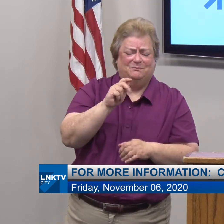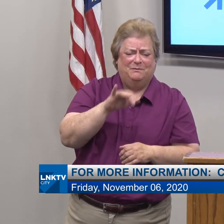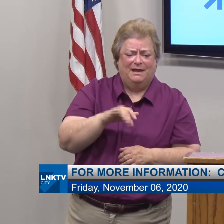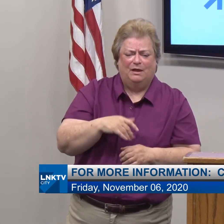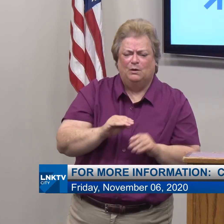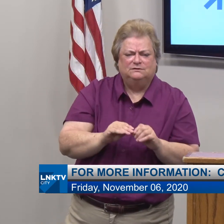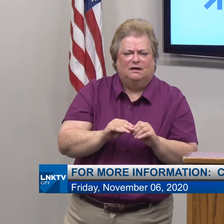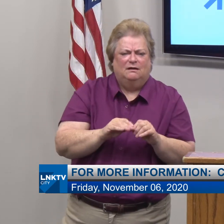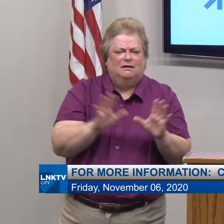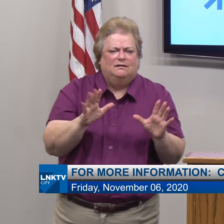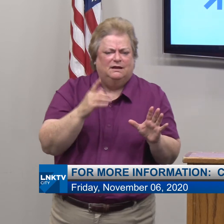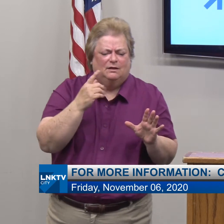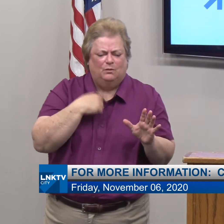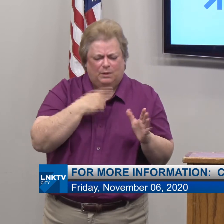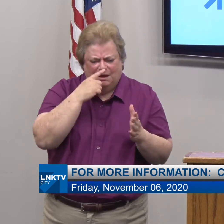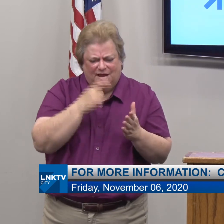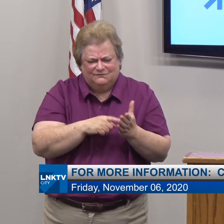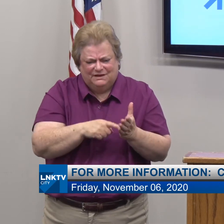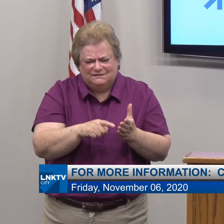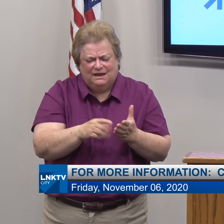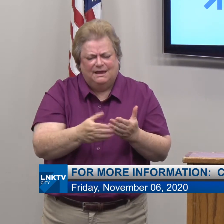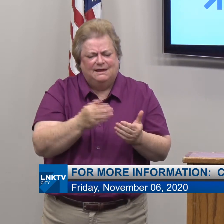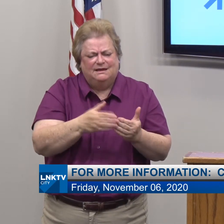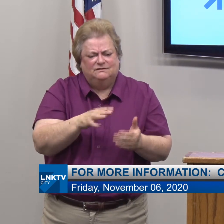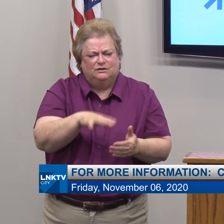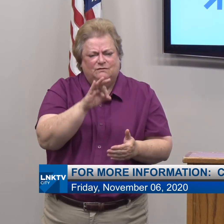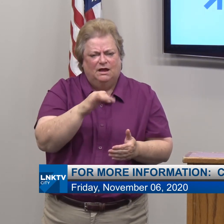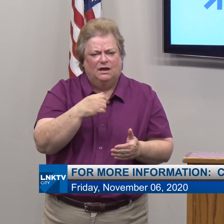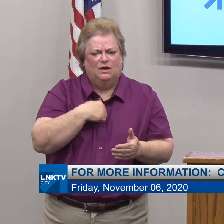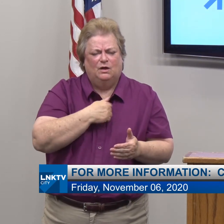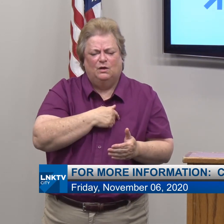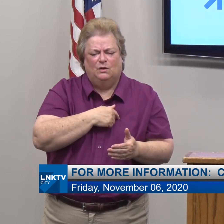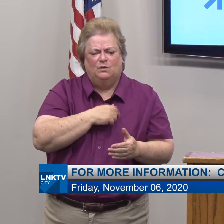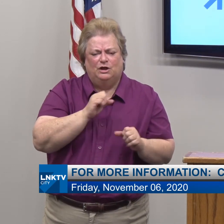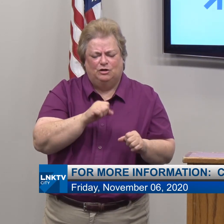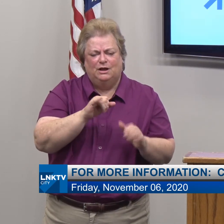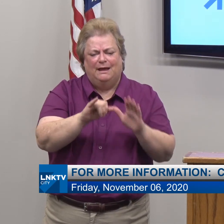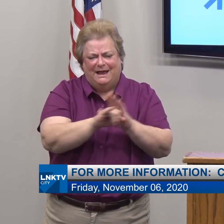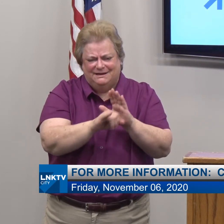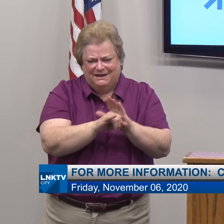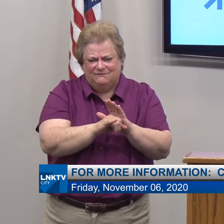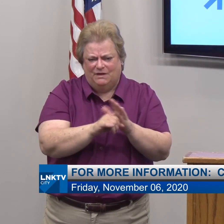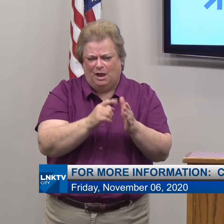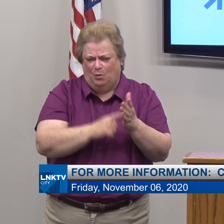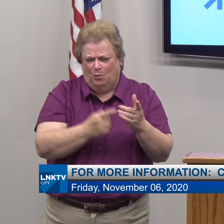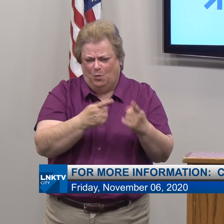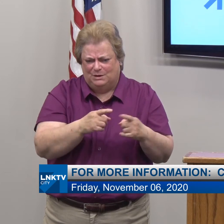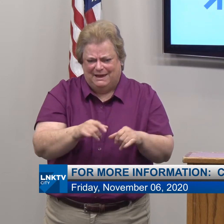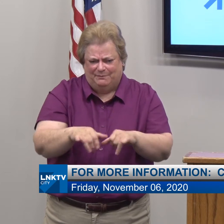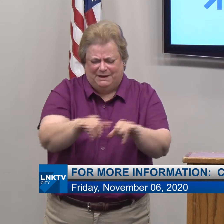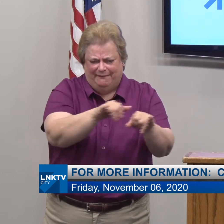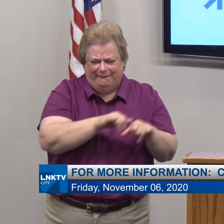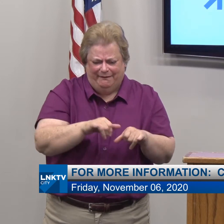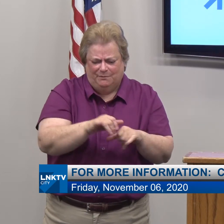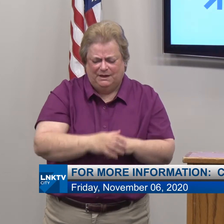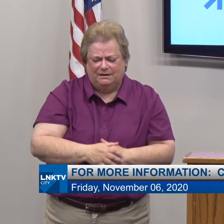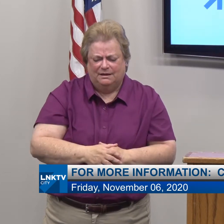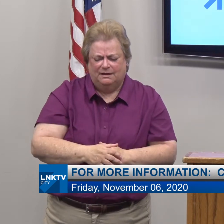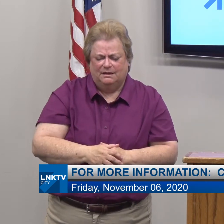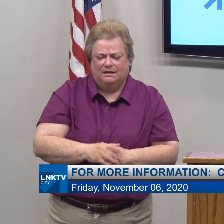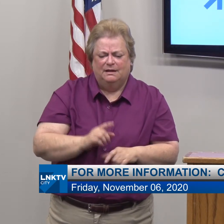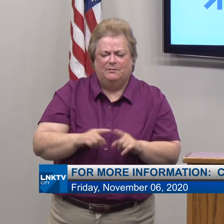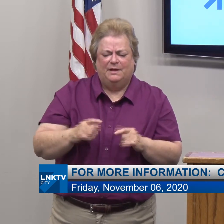case investigation. We were able to identify the common factor. Now, you asked before about the